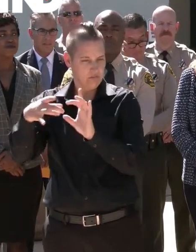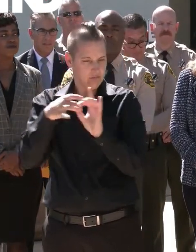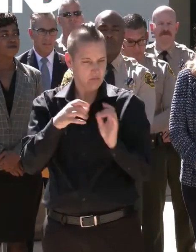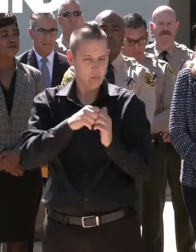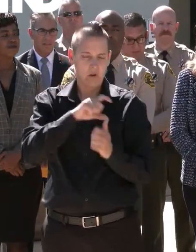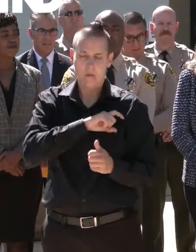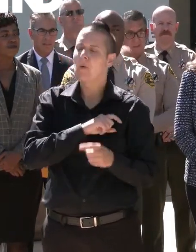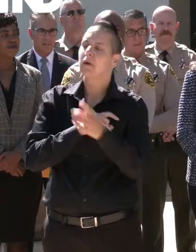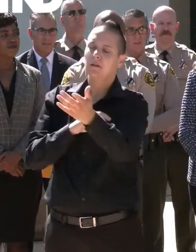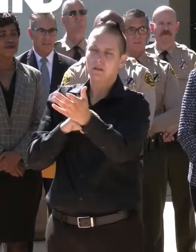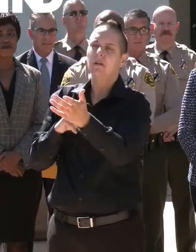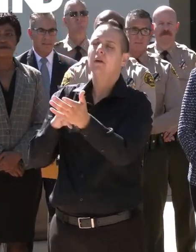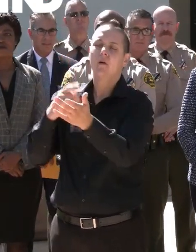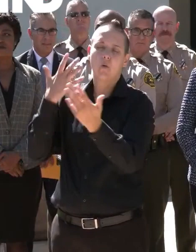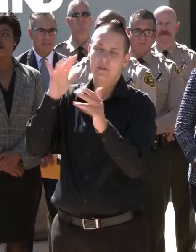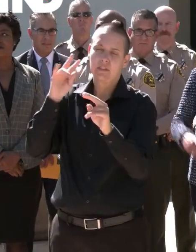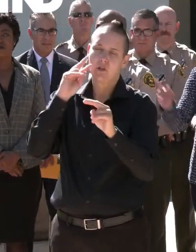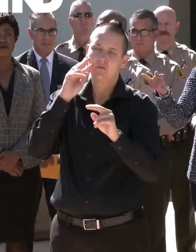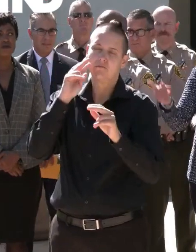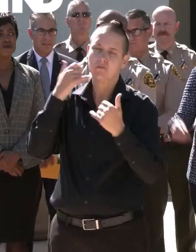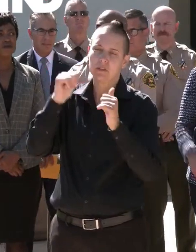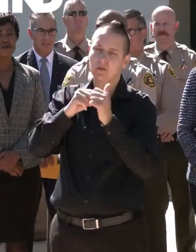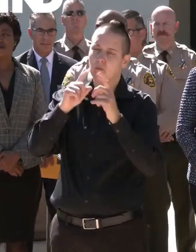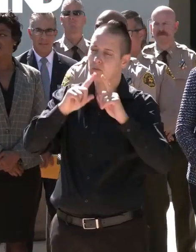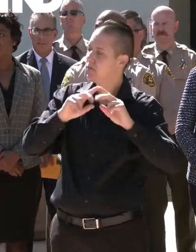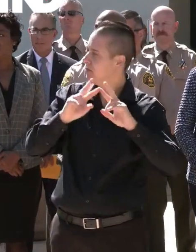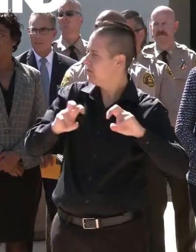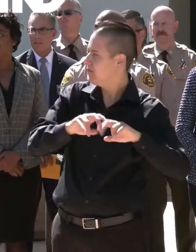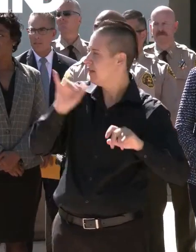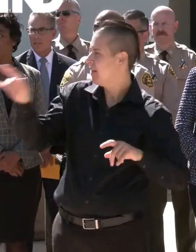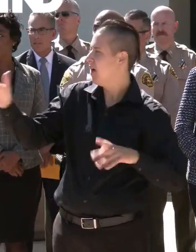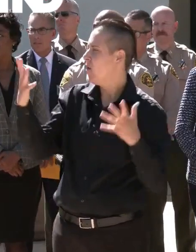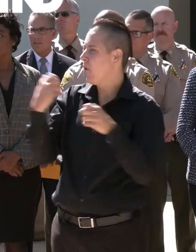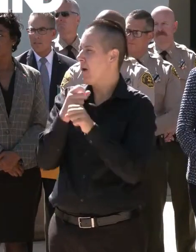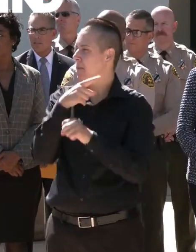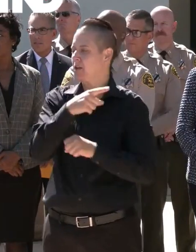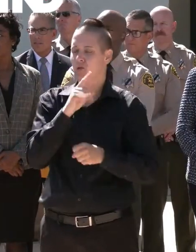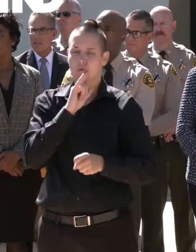Those are things that we're still looking at. We'll have answers for that later.